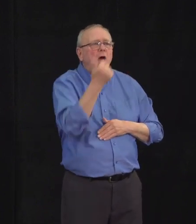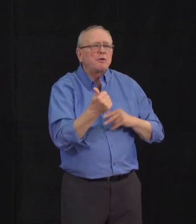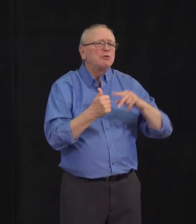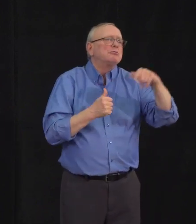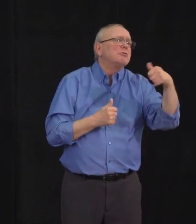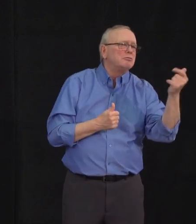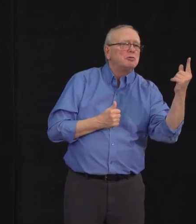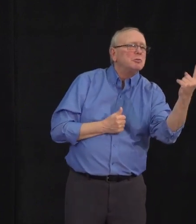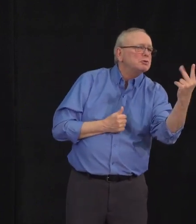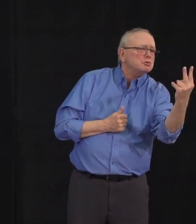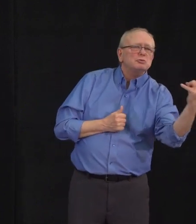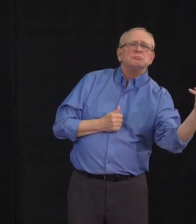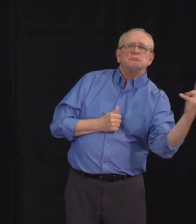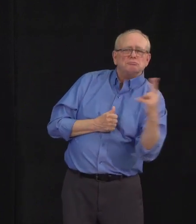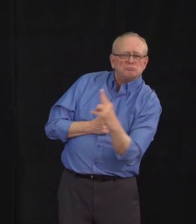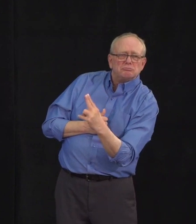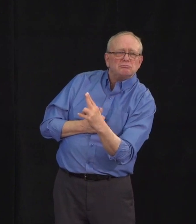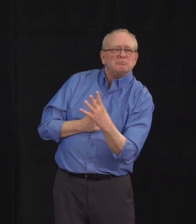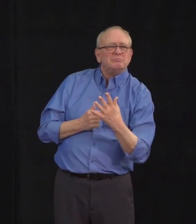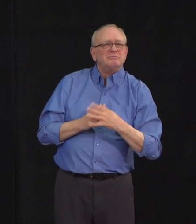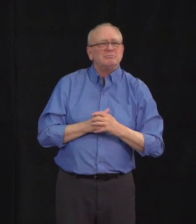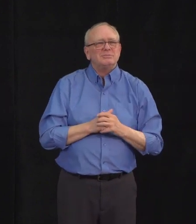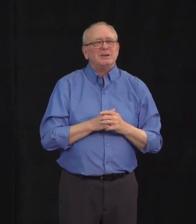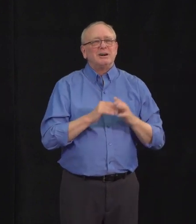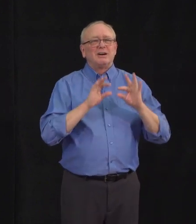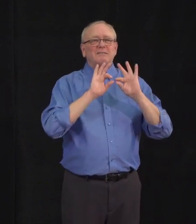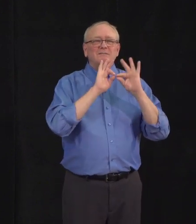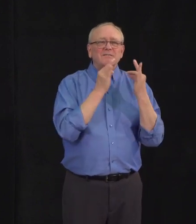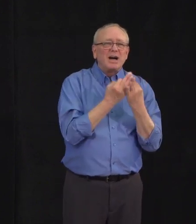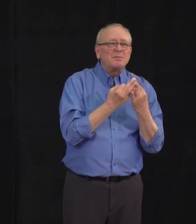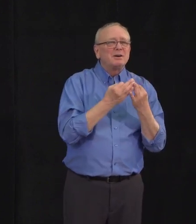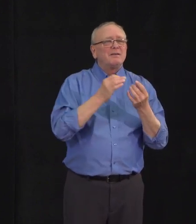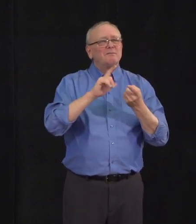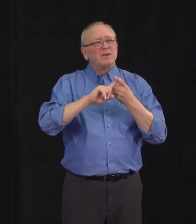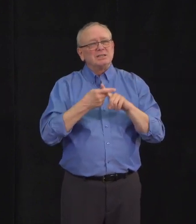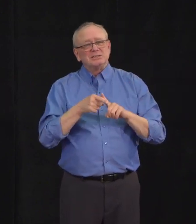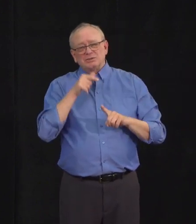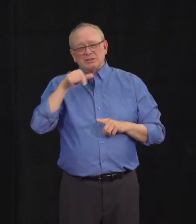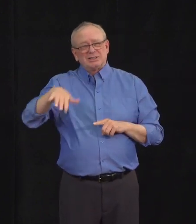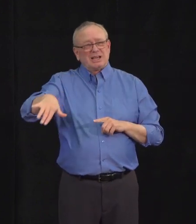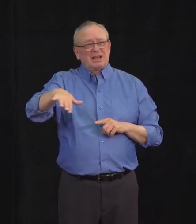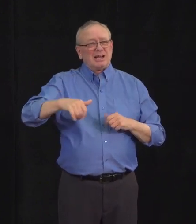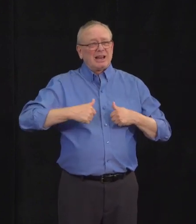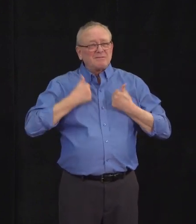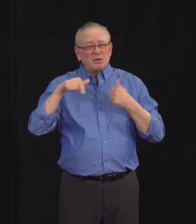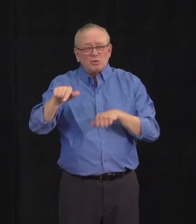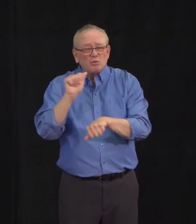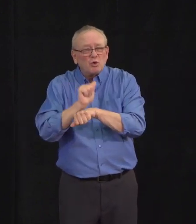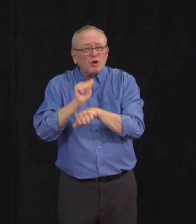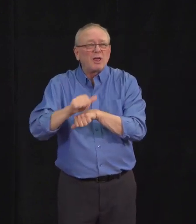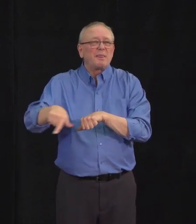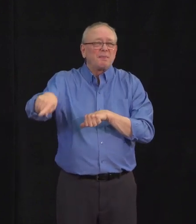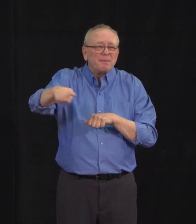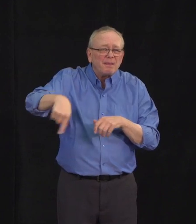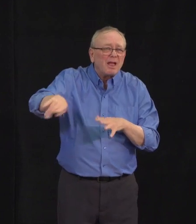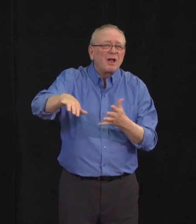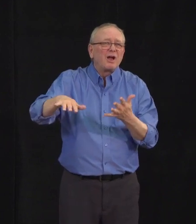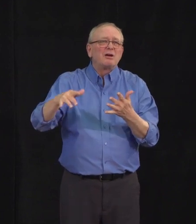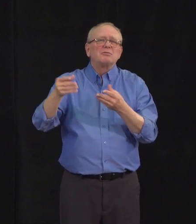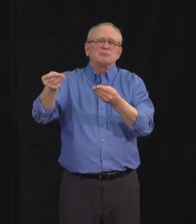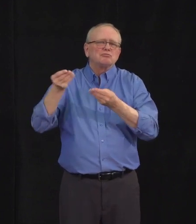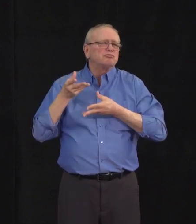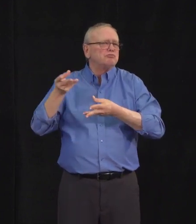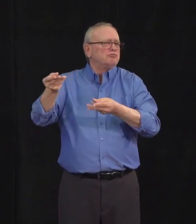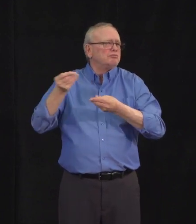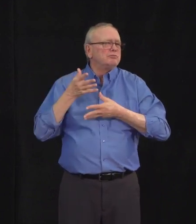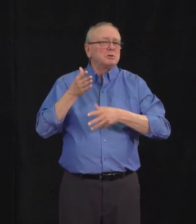to continue to hear from families, from residents, from operators, how we can continue to improve our approach to